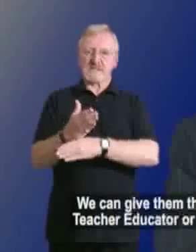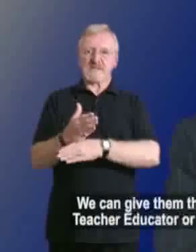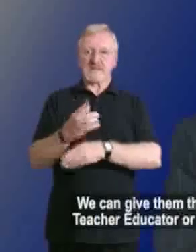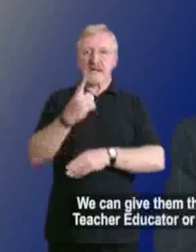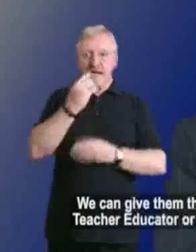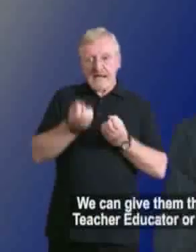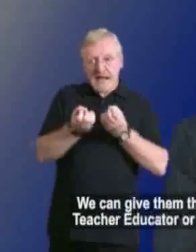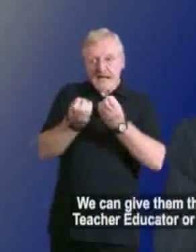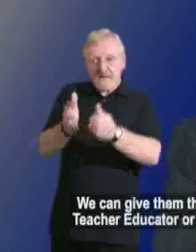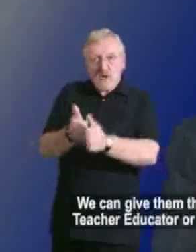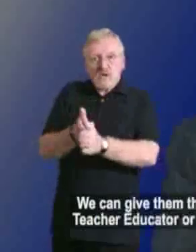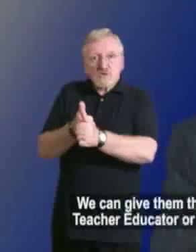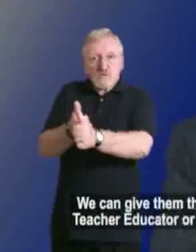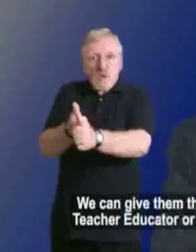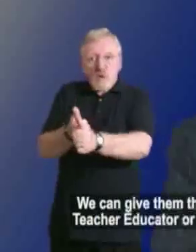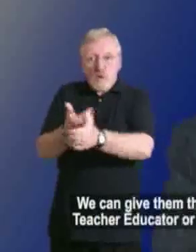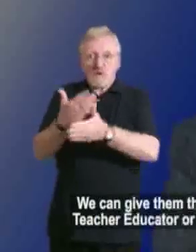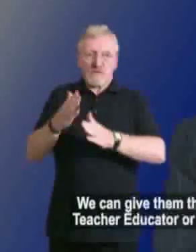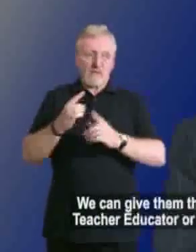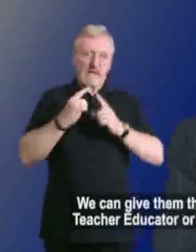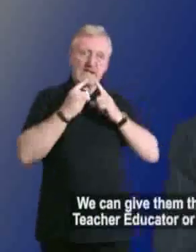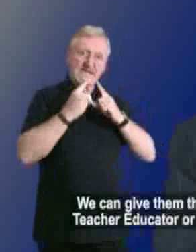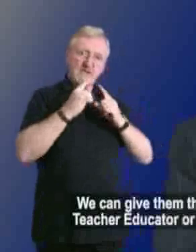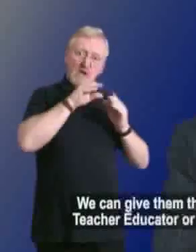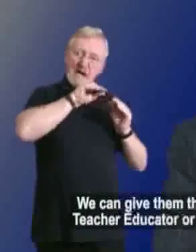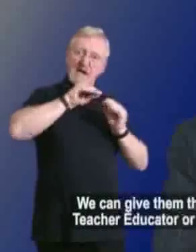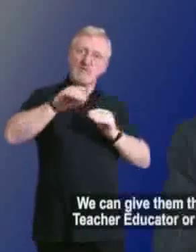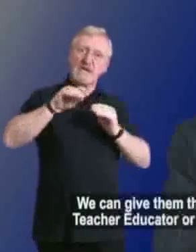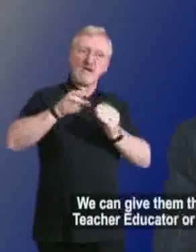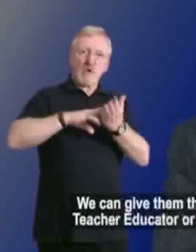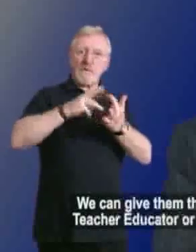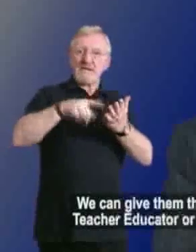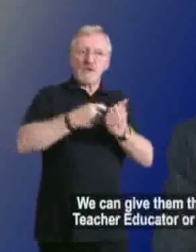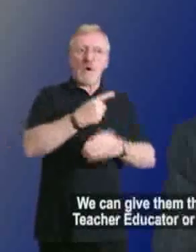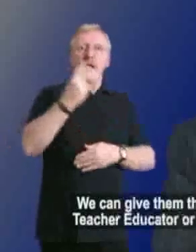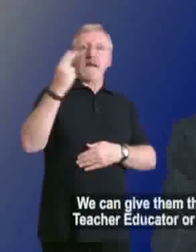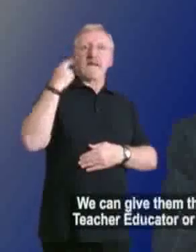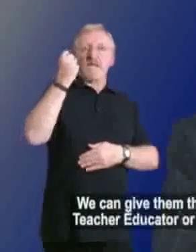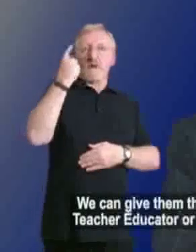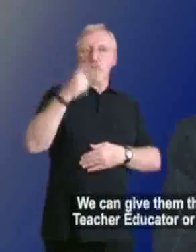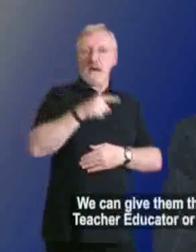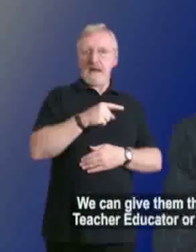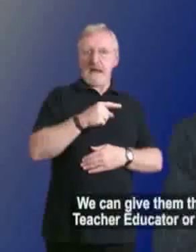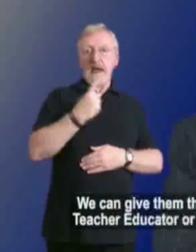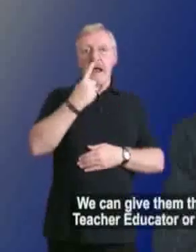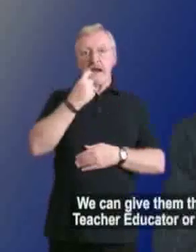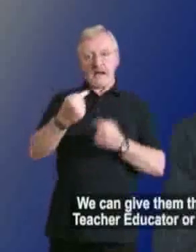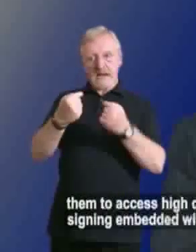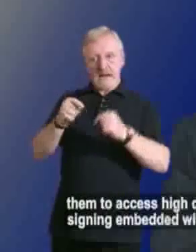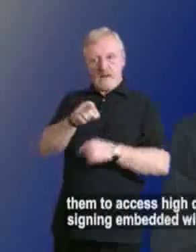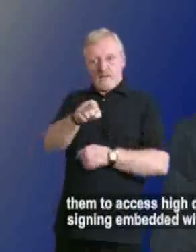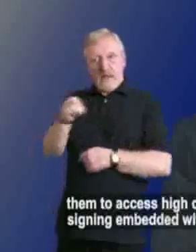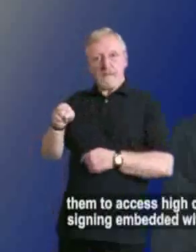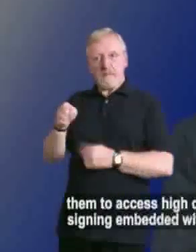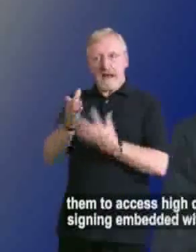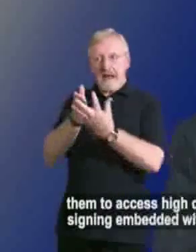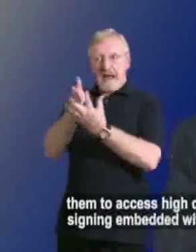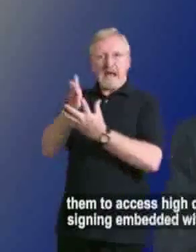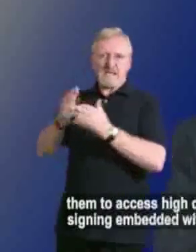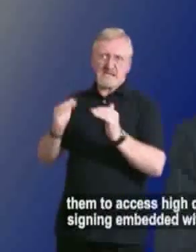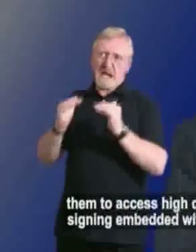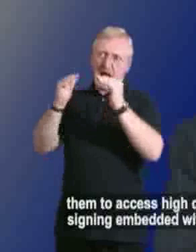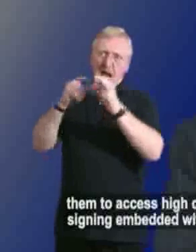We can give them the support of a deaf-aware teacher educator or mentor, and we can enable them to